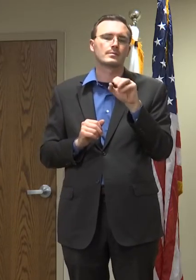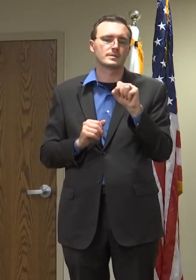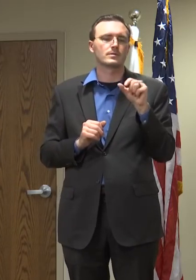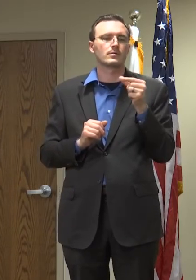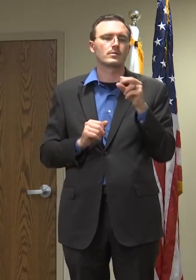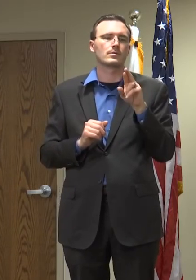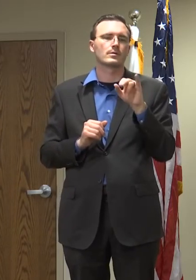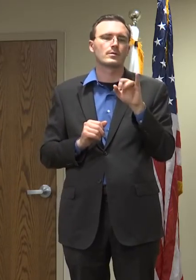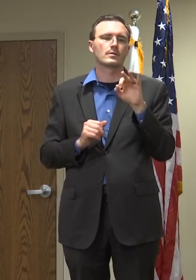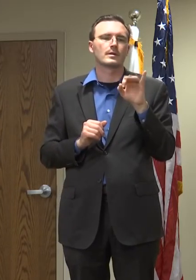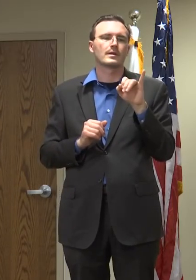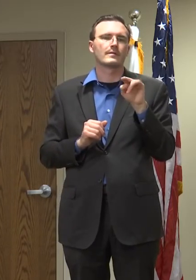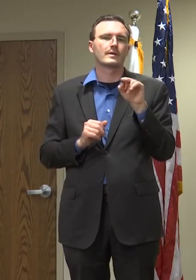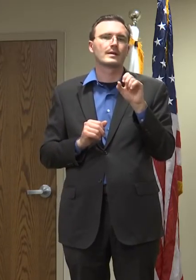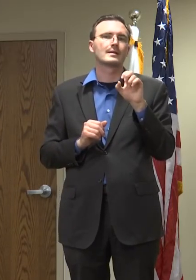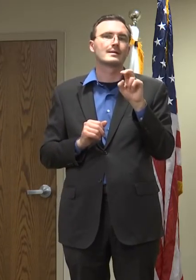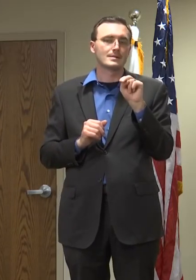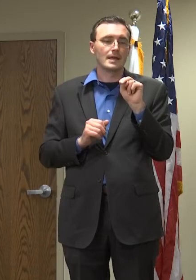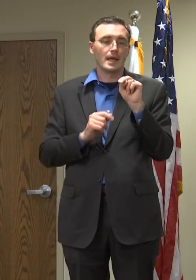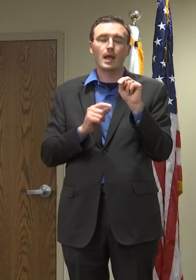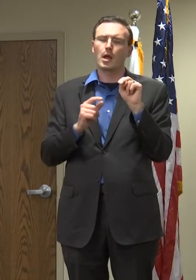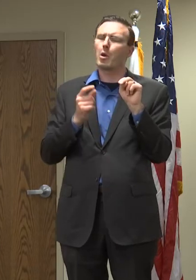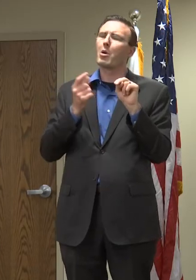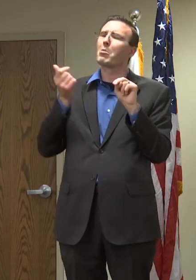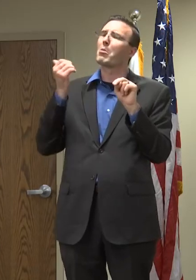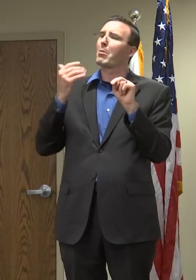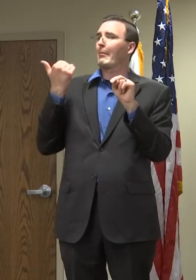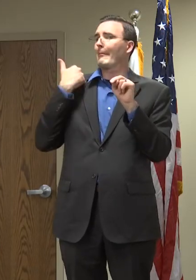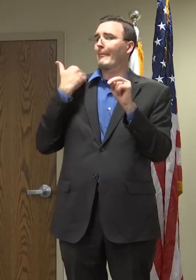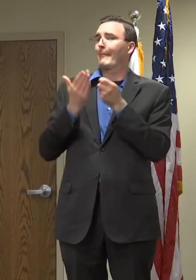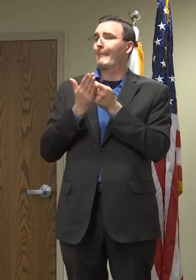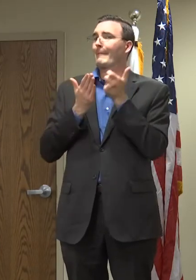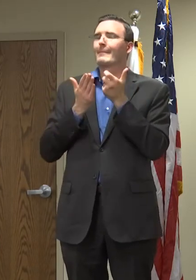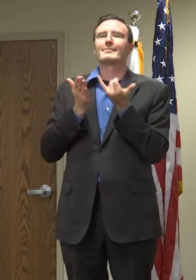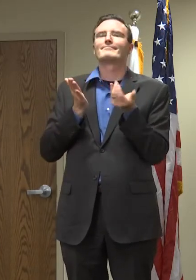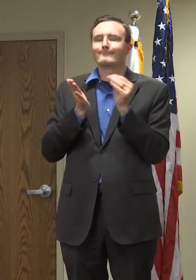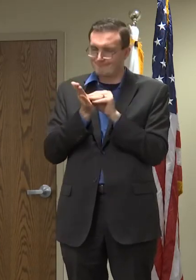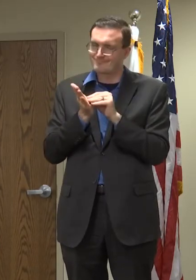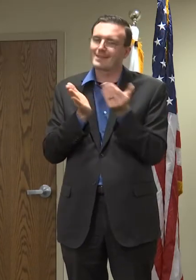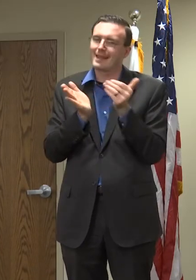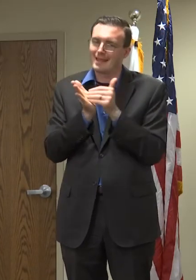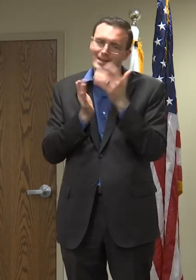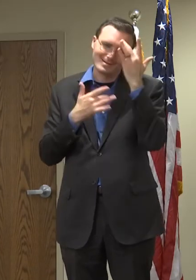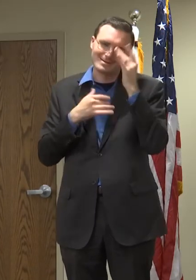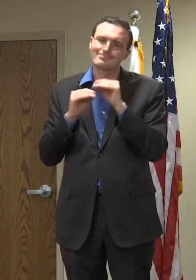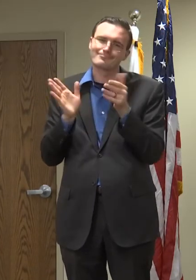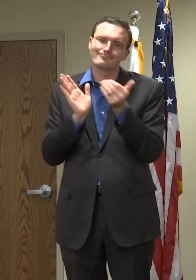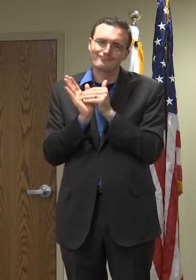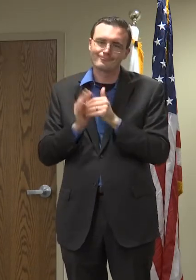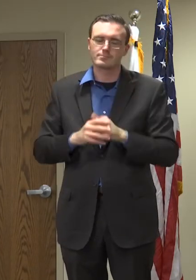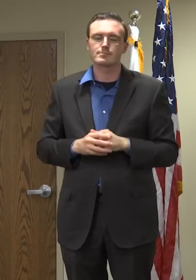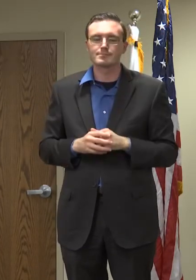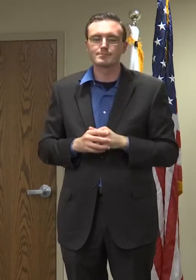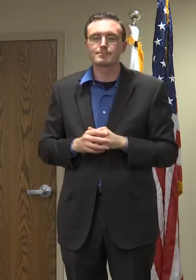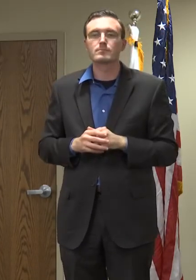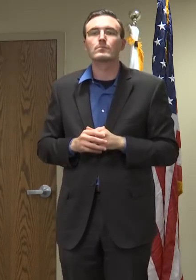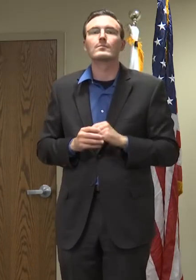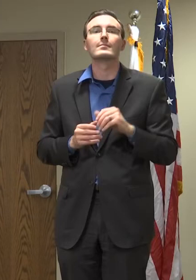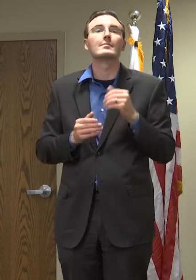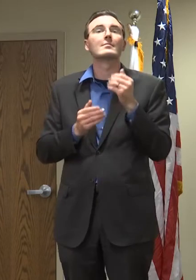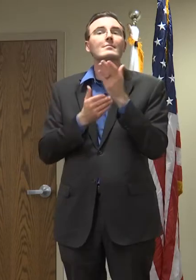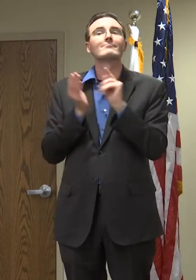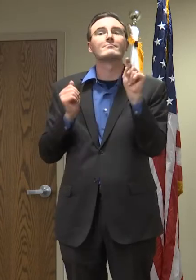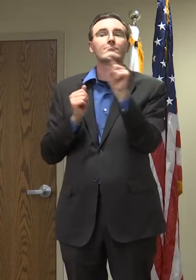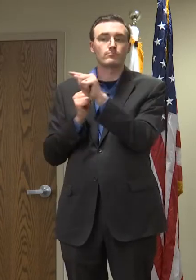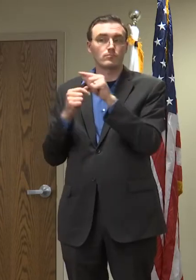they're back on the list, and Carriage Rehab and Healthcare. But the good news is some of our long-term and congregate care facilities have